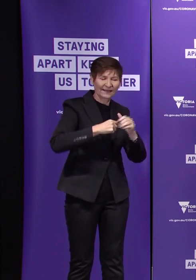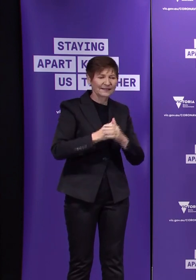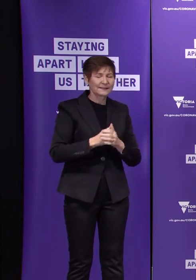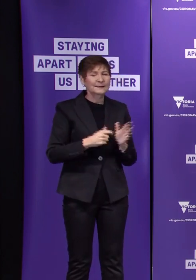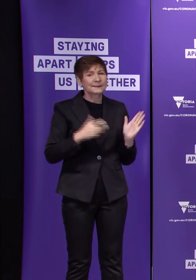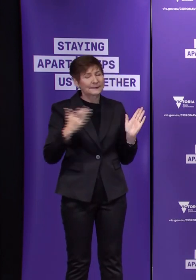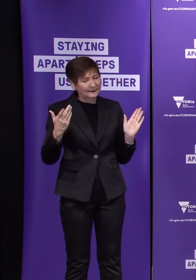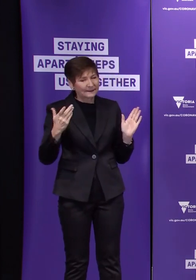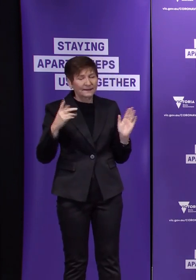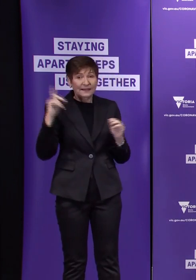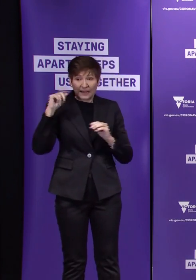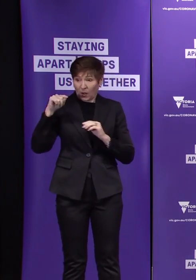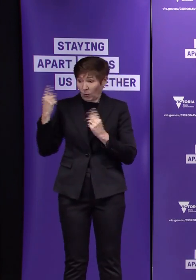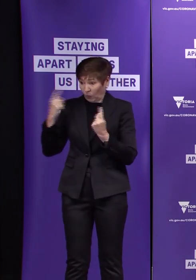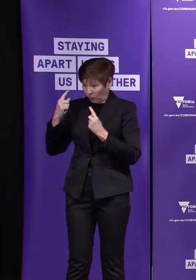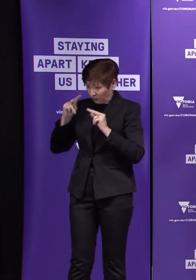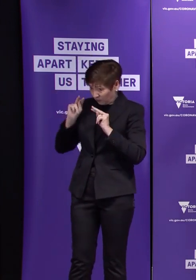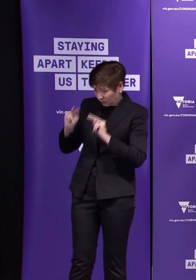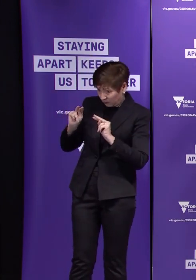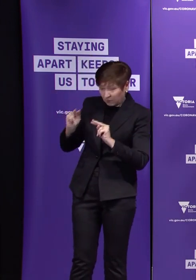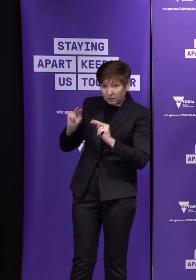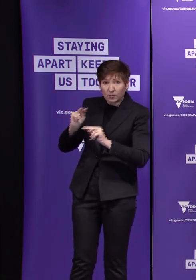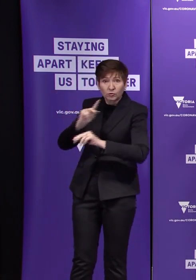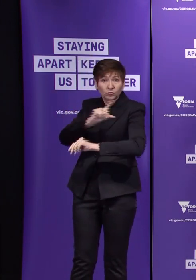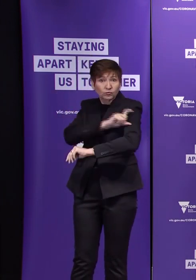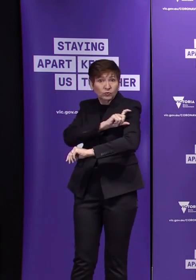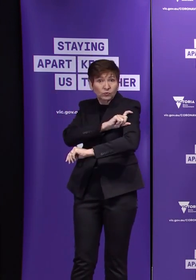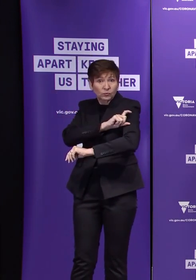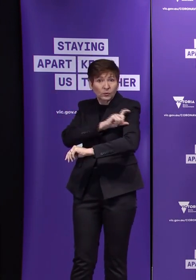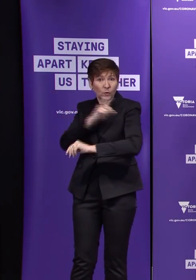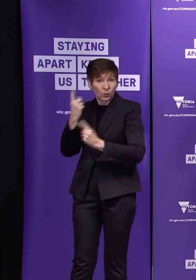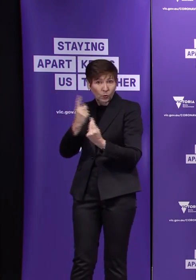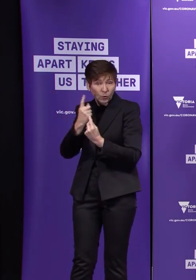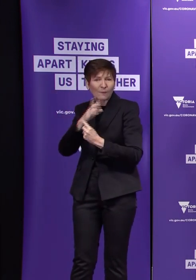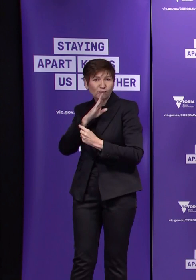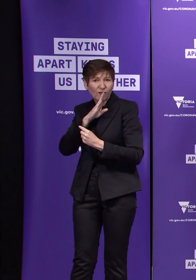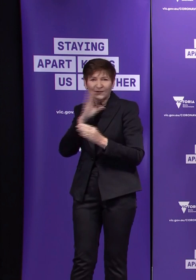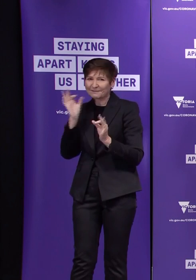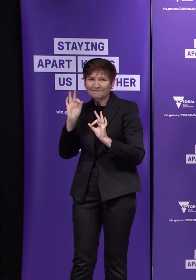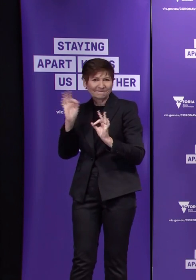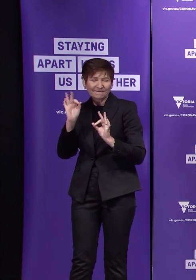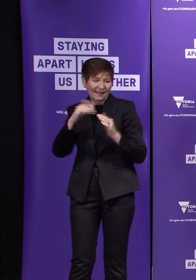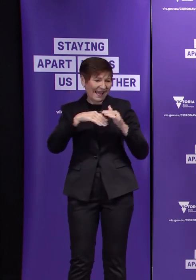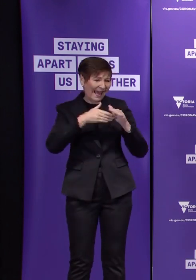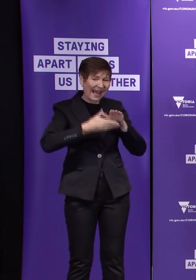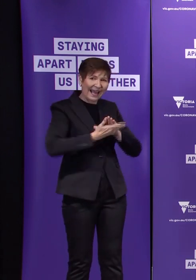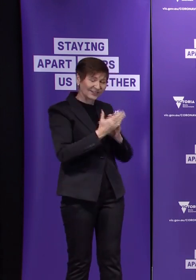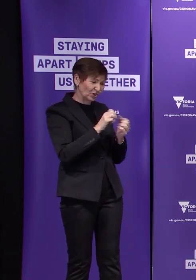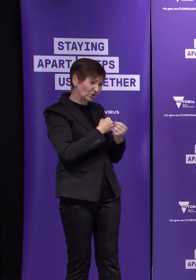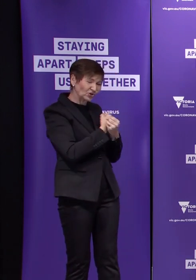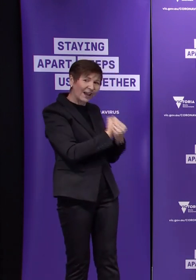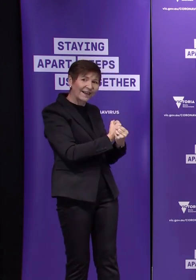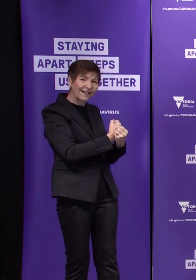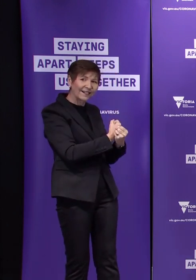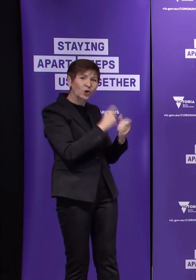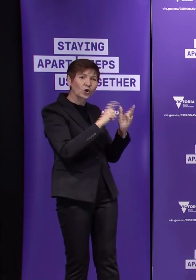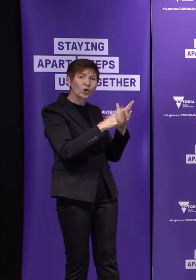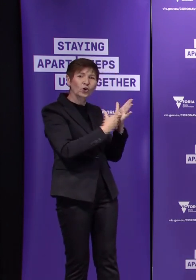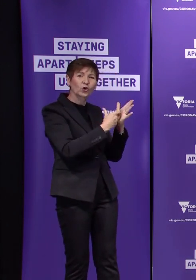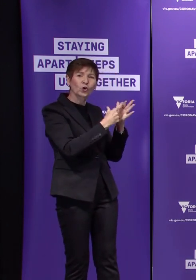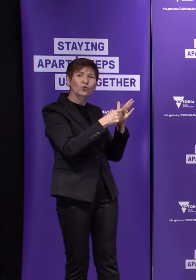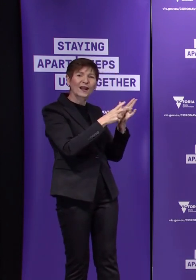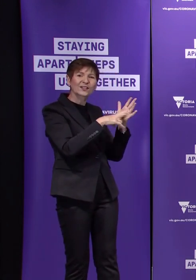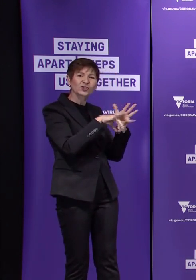of Corrections Victoria, so the people who run our jails. They're not part of the Department of Health and Human Services. They